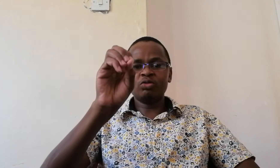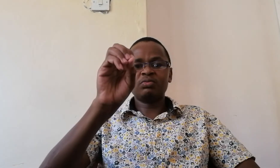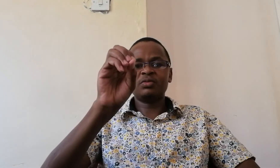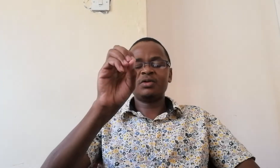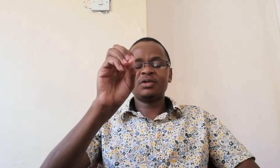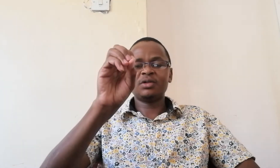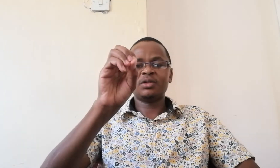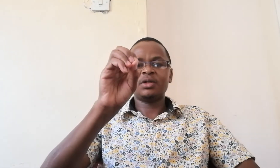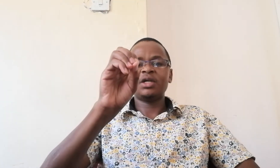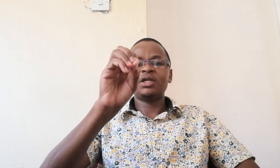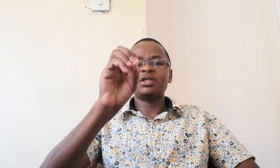to